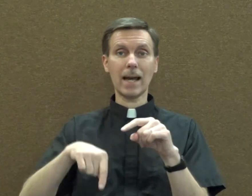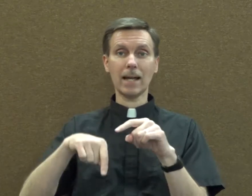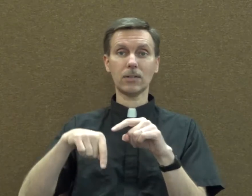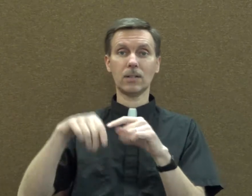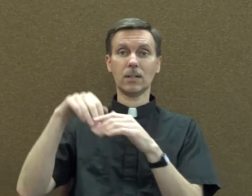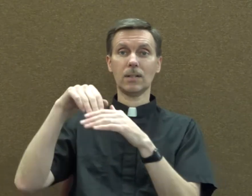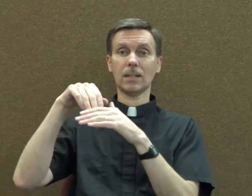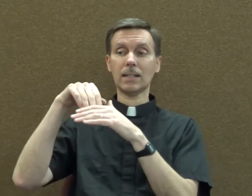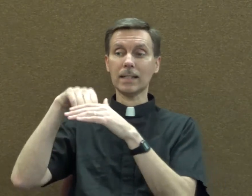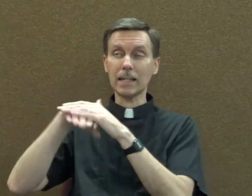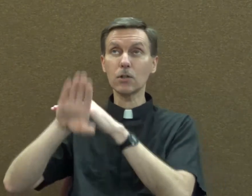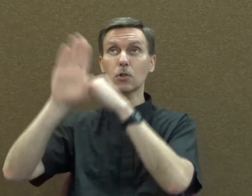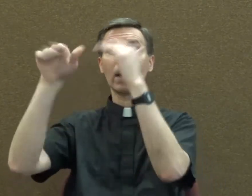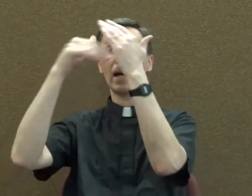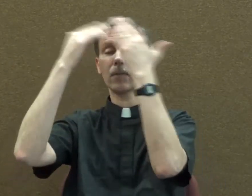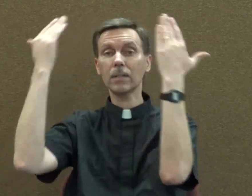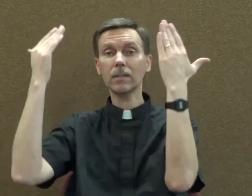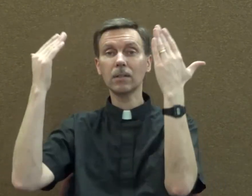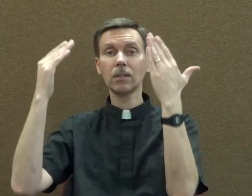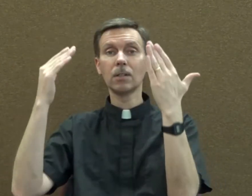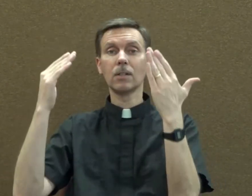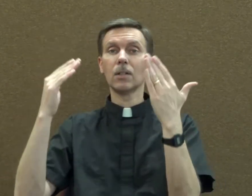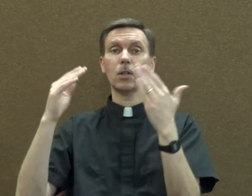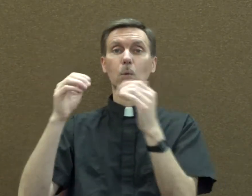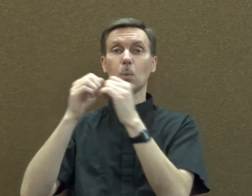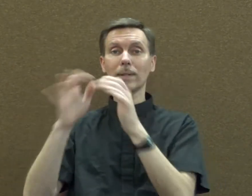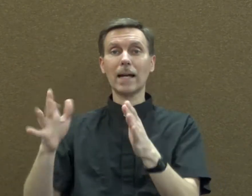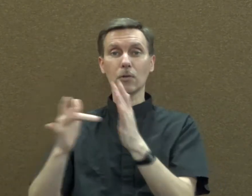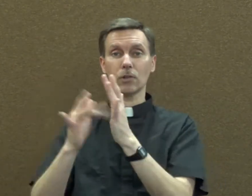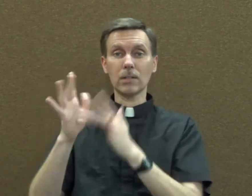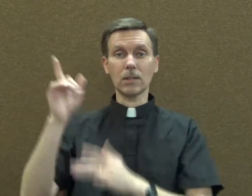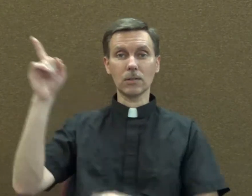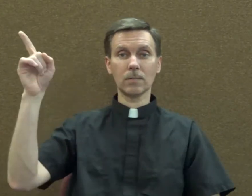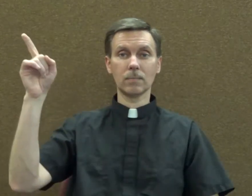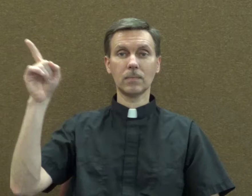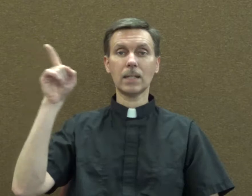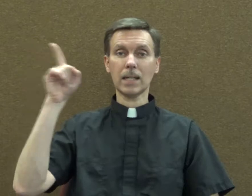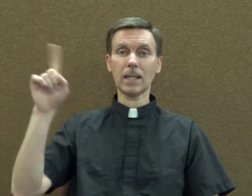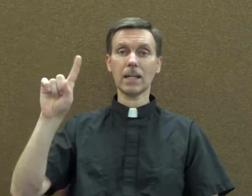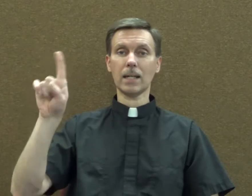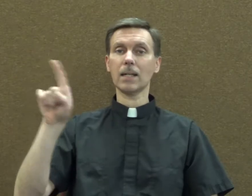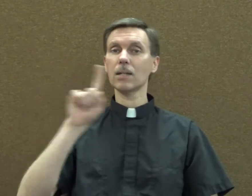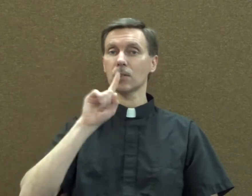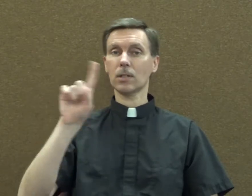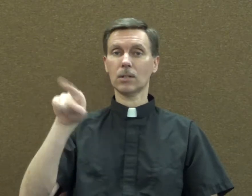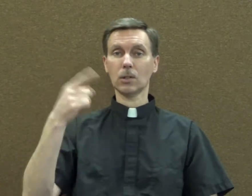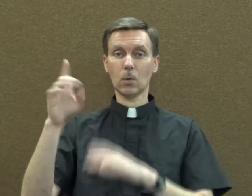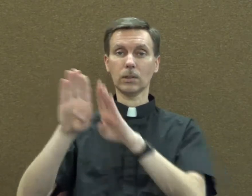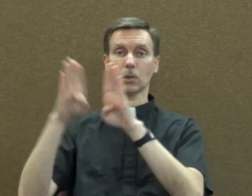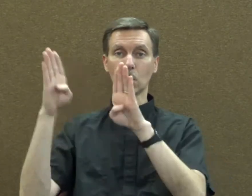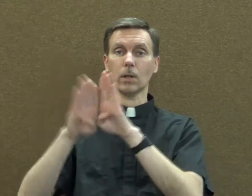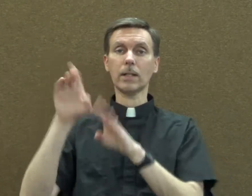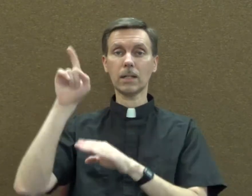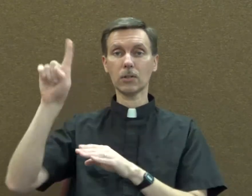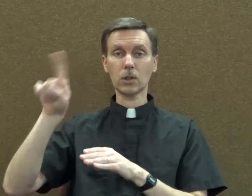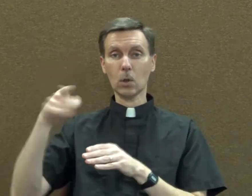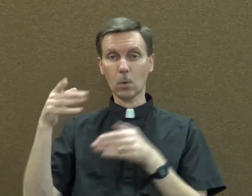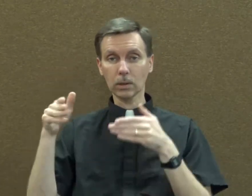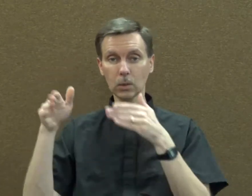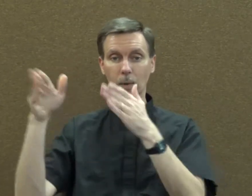cannot get into heaven without Jesus. He is the only door. He is the only way.